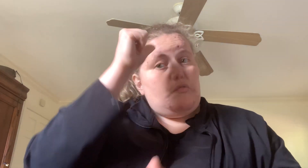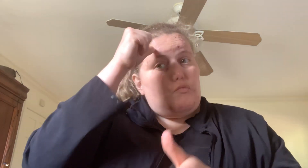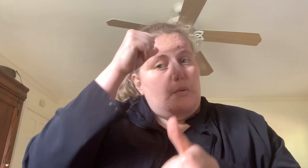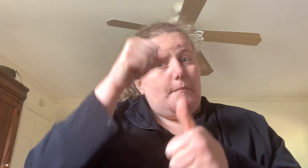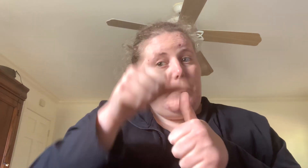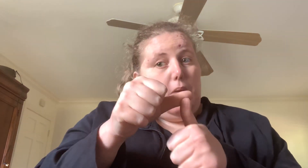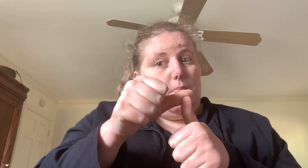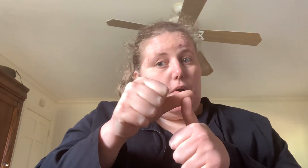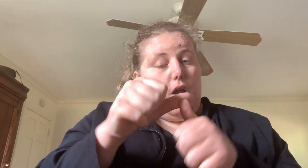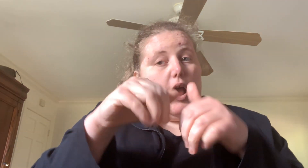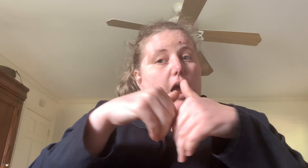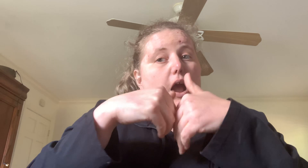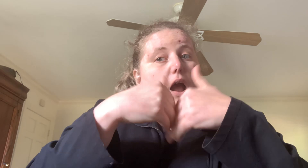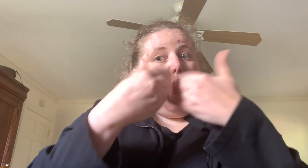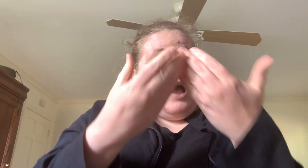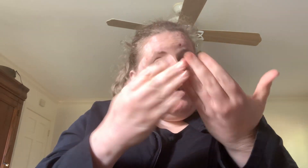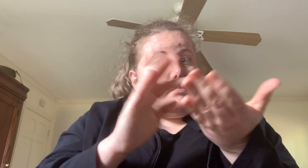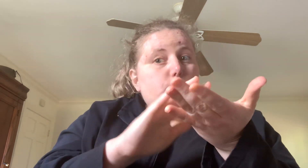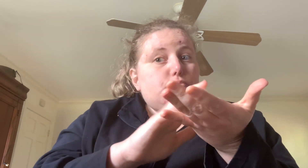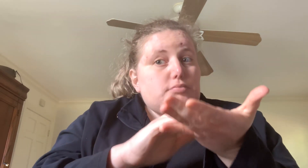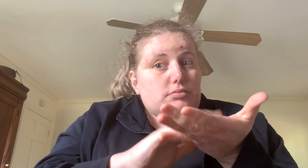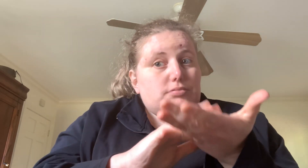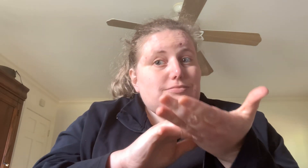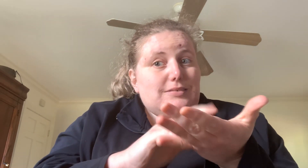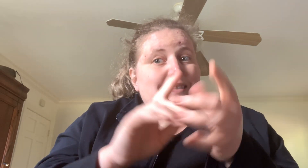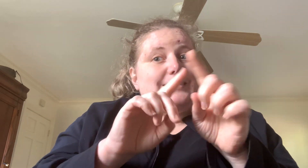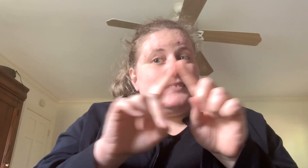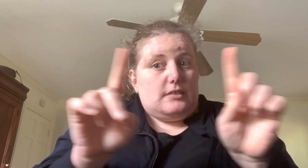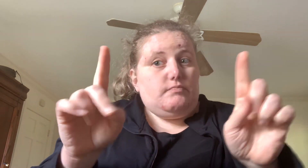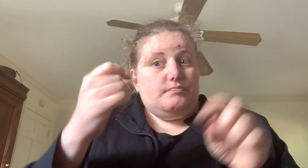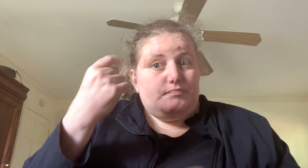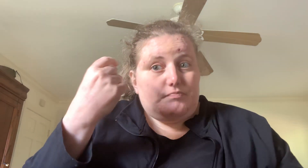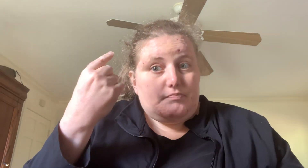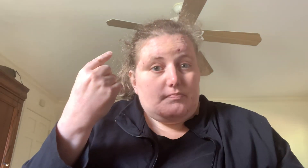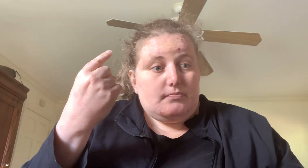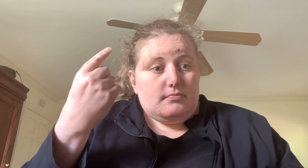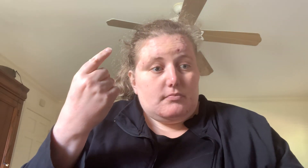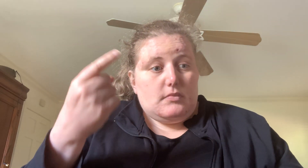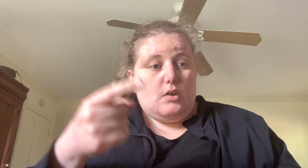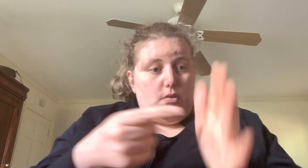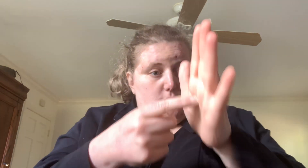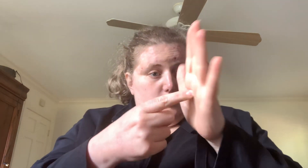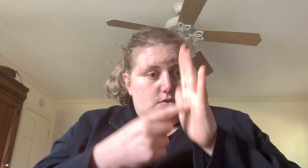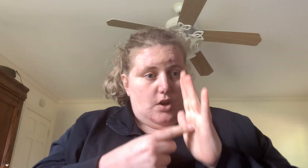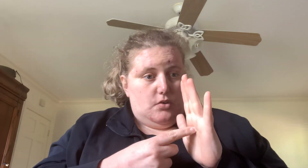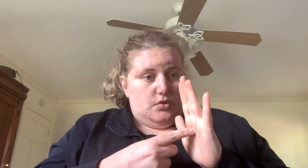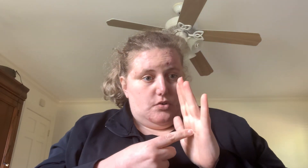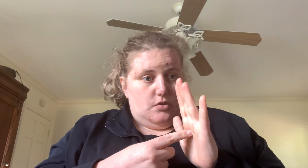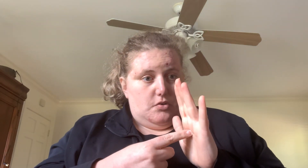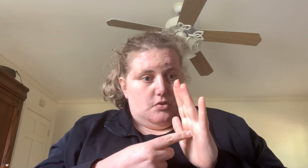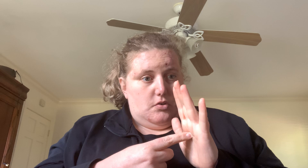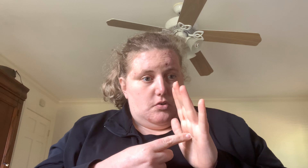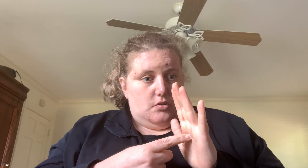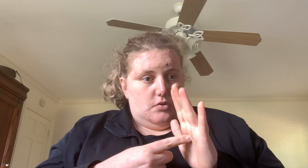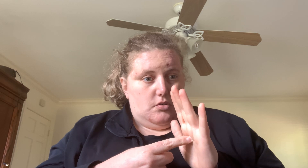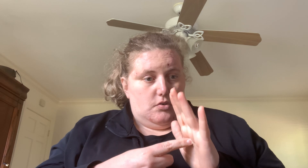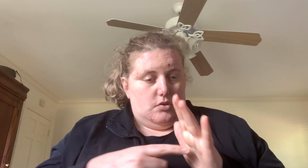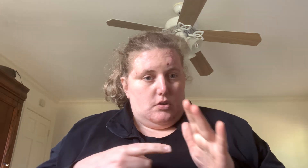how to calculate that. So that's going to actually give us, we need to know that 1